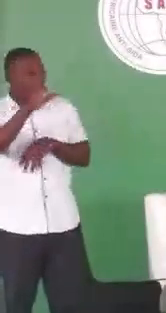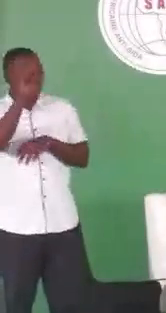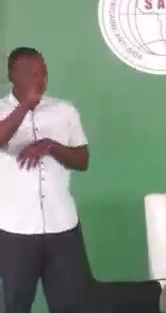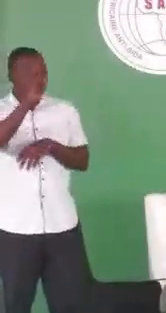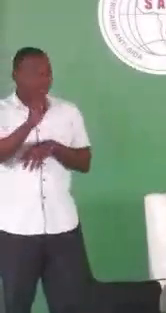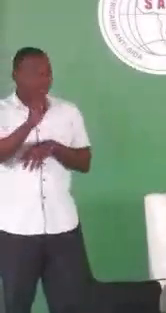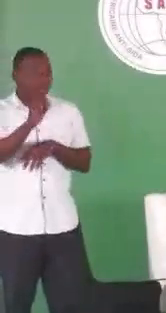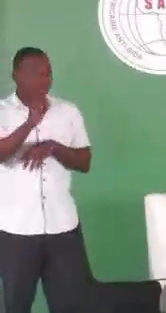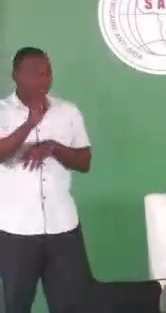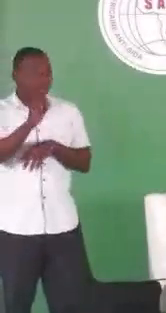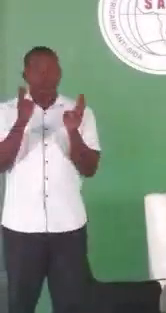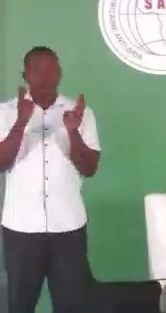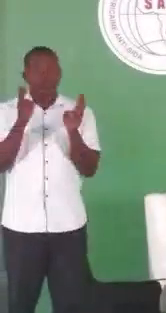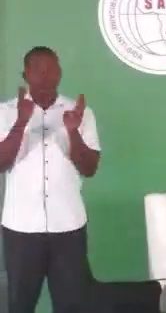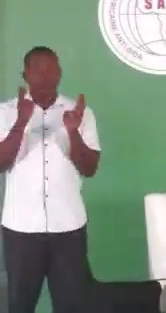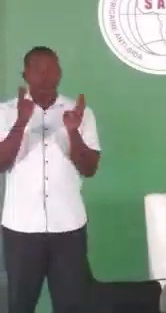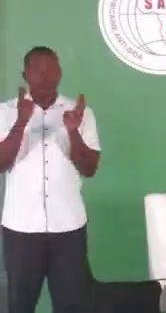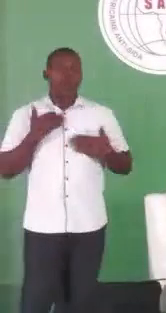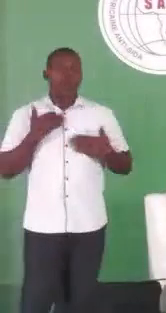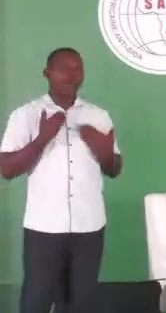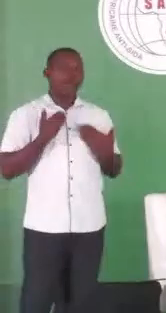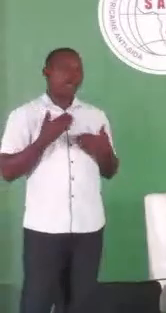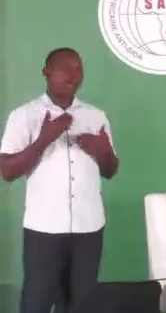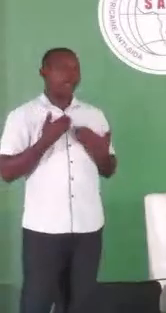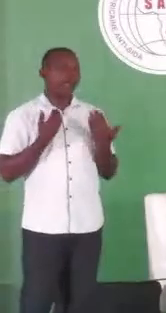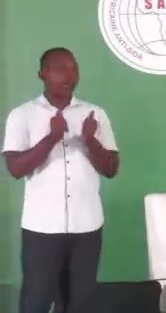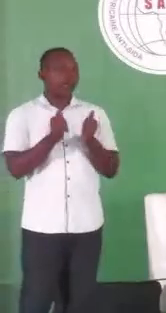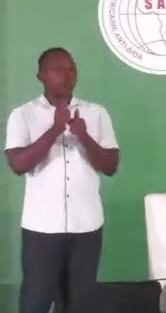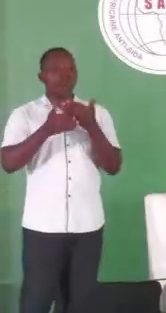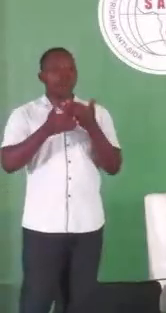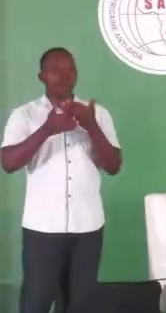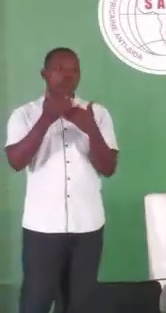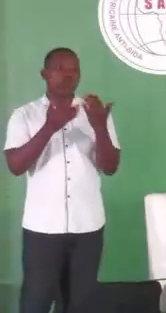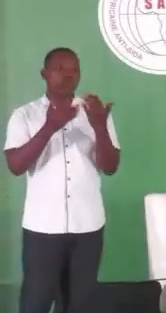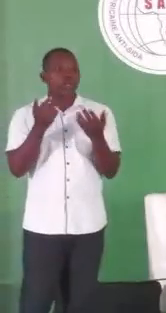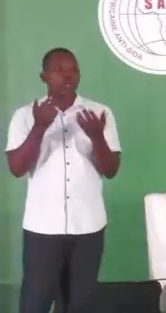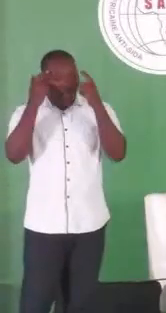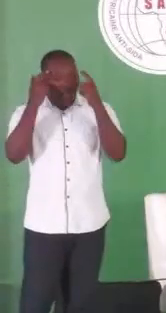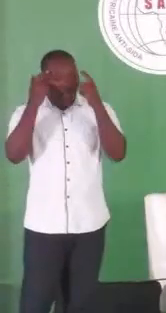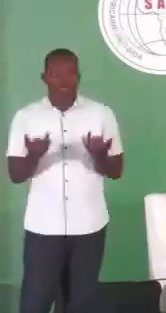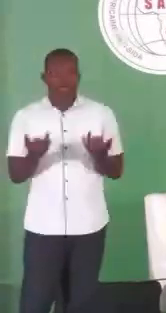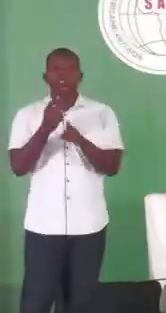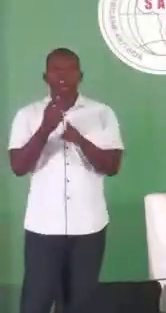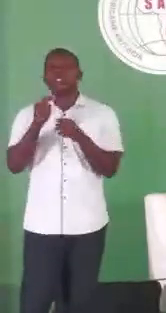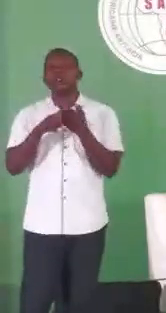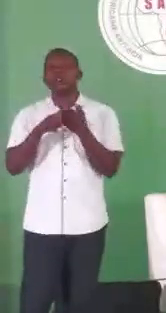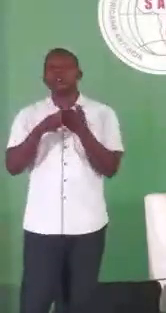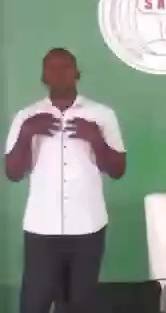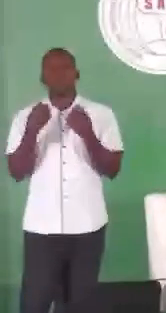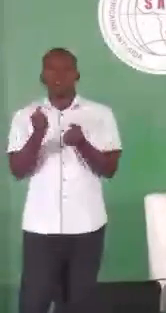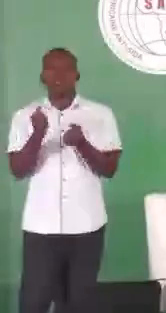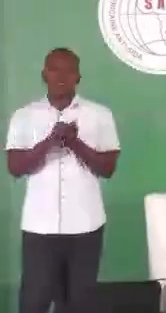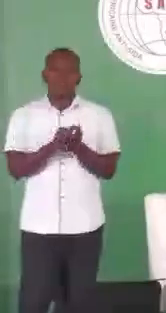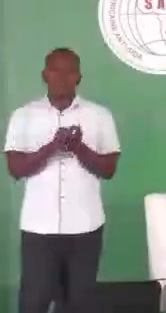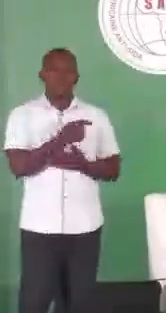positive. So I'm very happy with the progress that we are making, and I think we just need to strengthen that. It's the